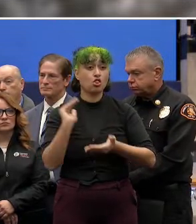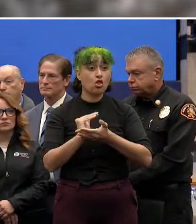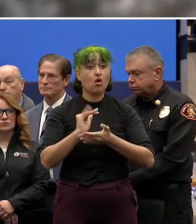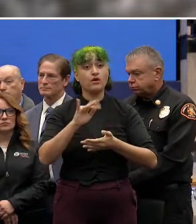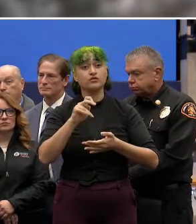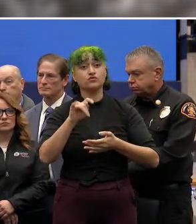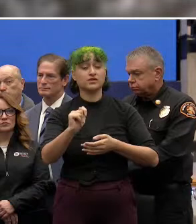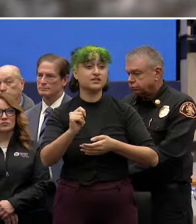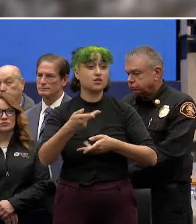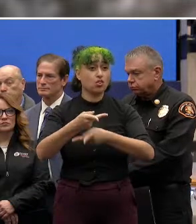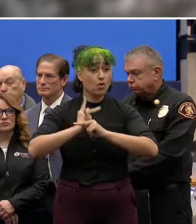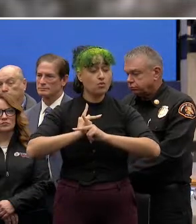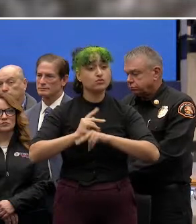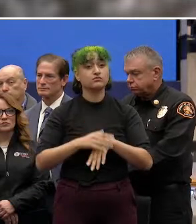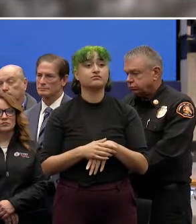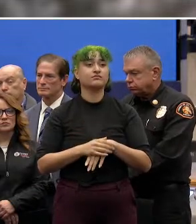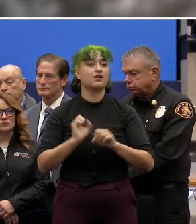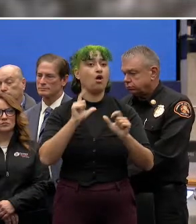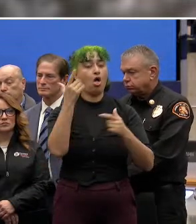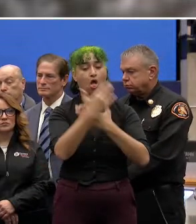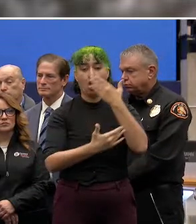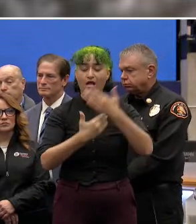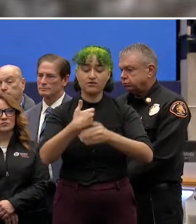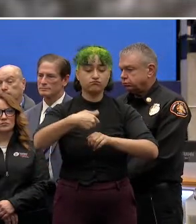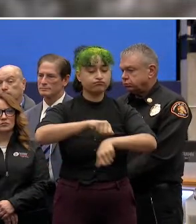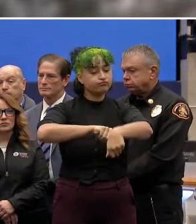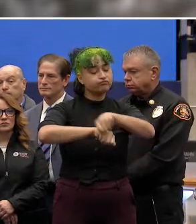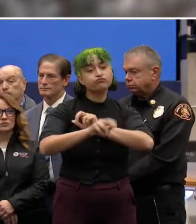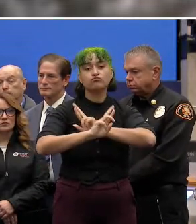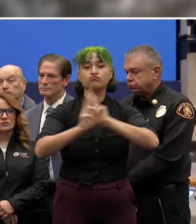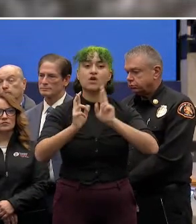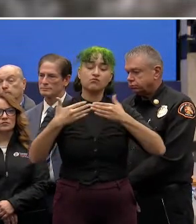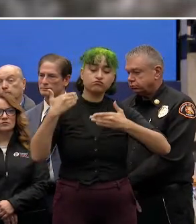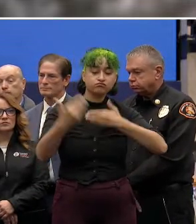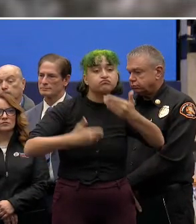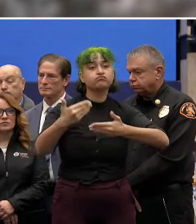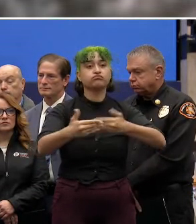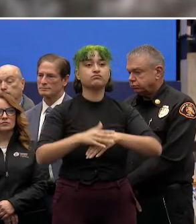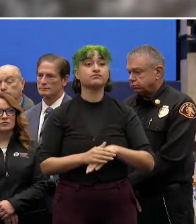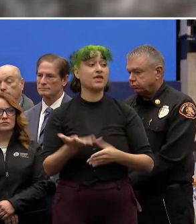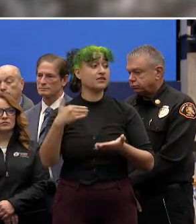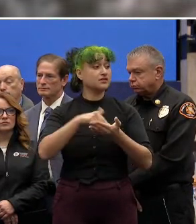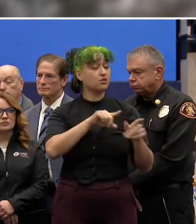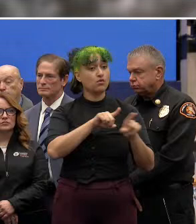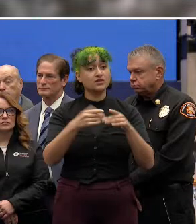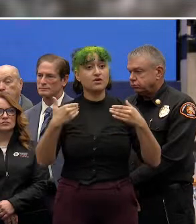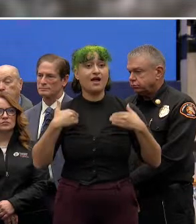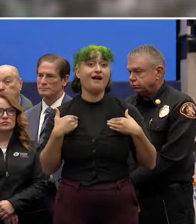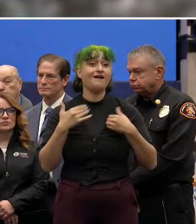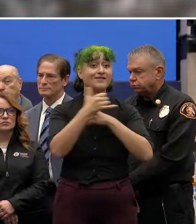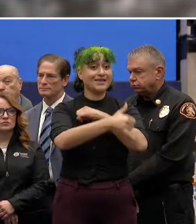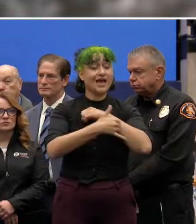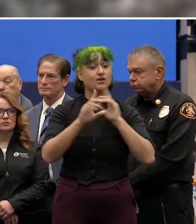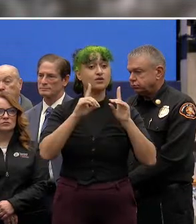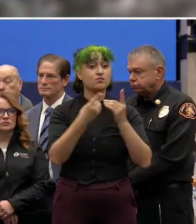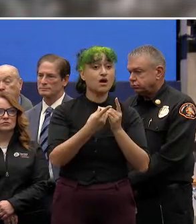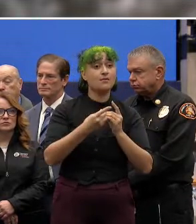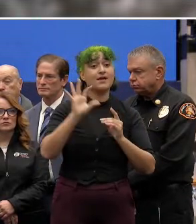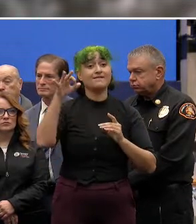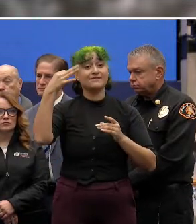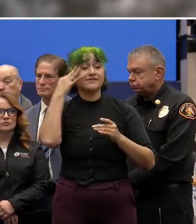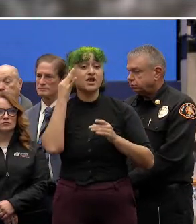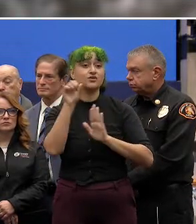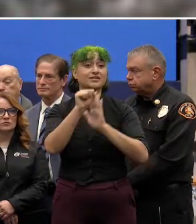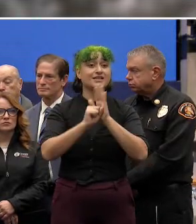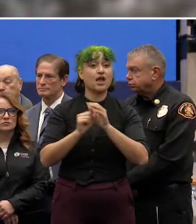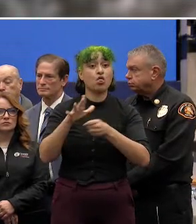loans. It is an all-hands-on deck. At the center, we also have county departments and federal, state, and local partners